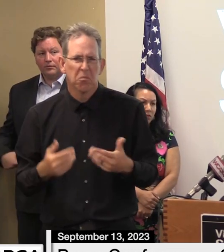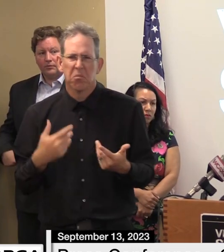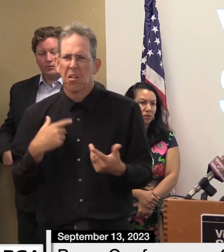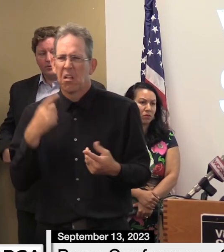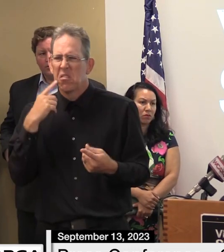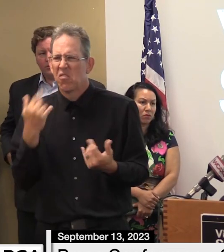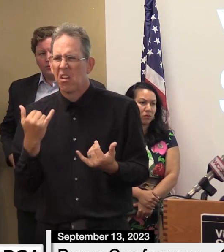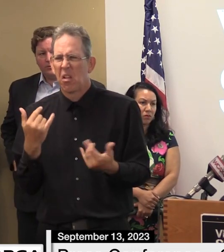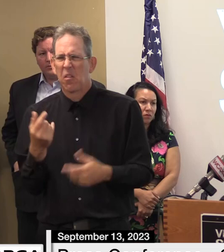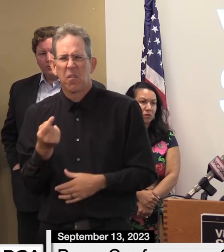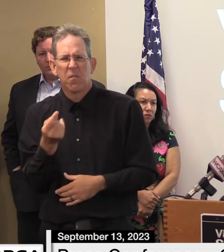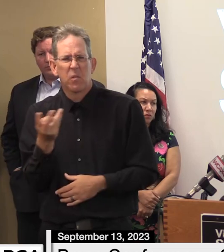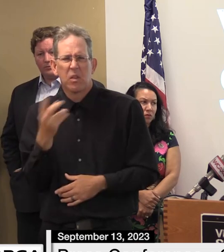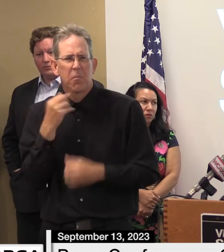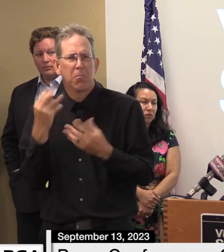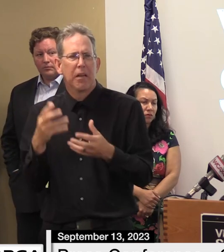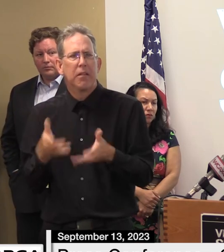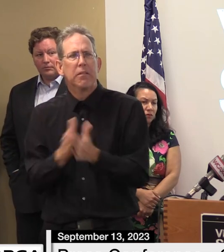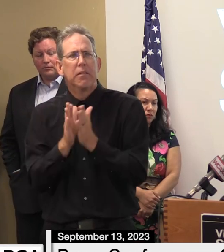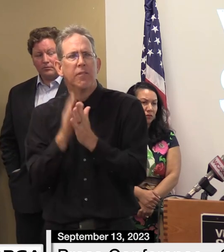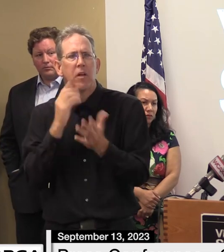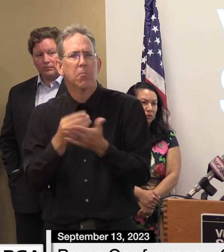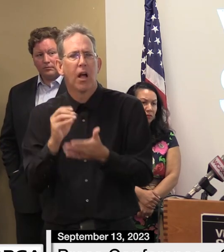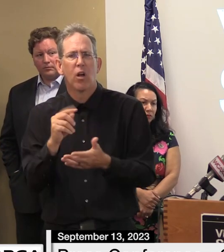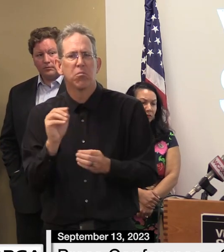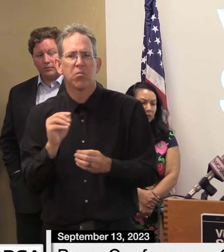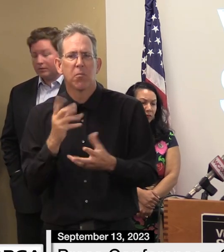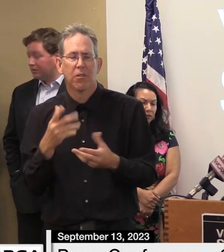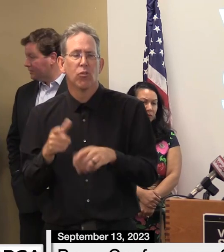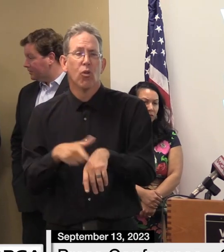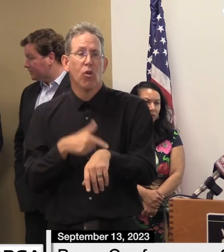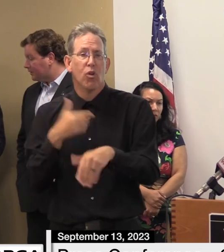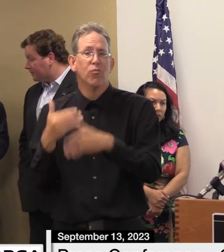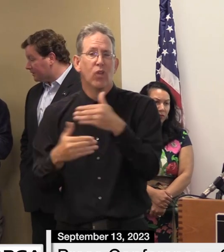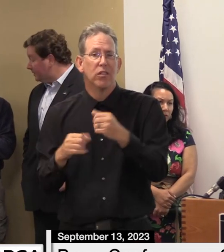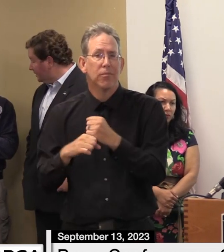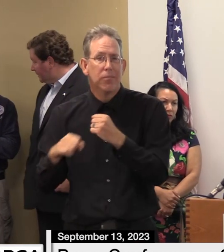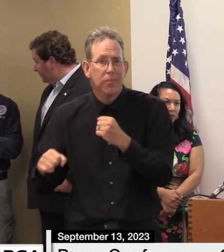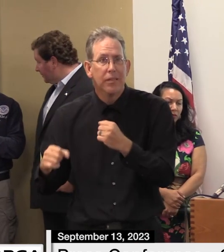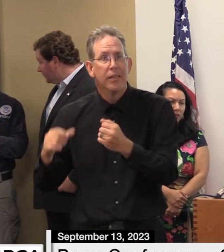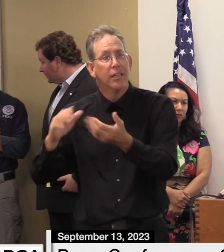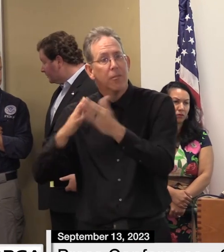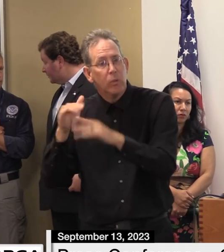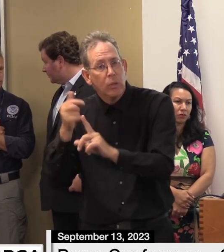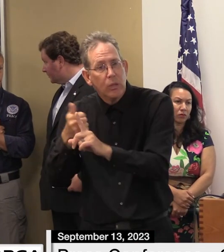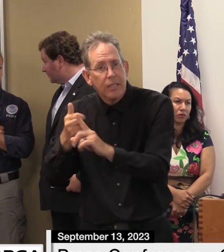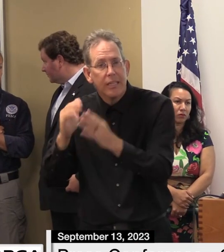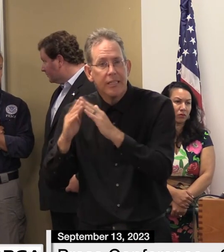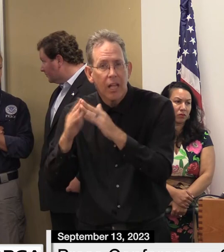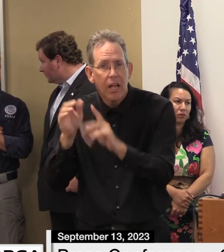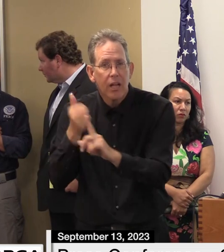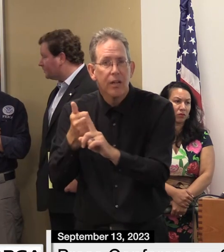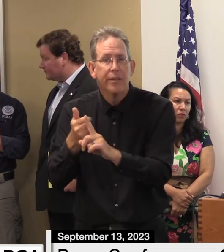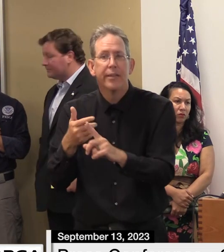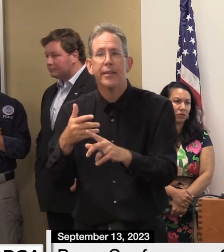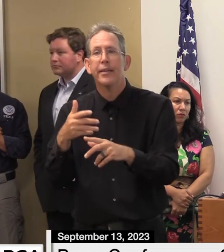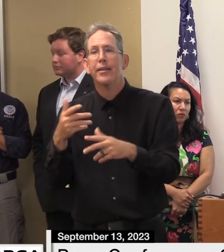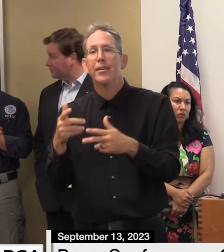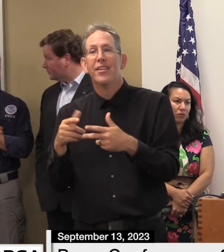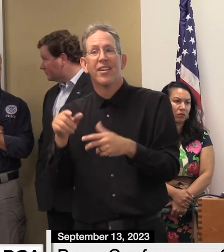because it takes a while. It takes the community they're in to go along with that. It takes